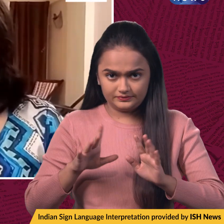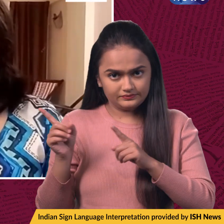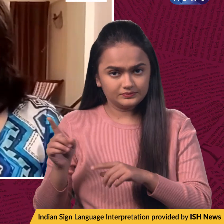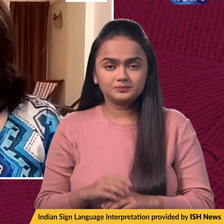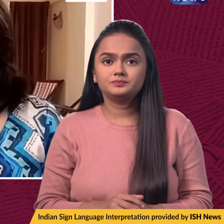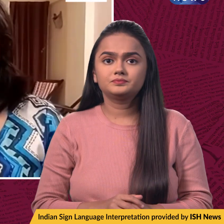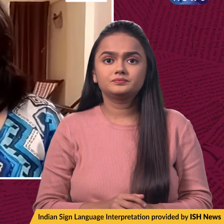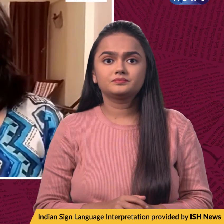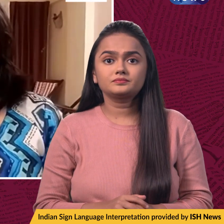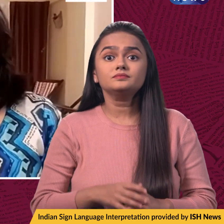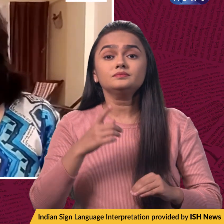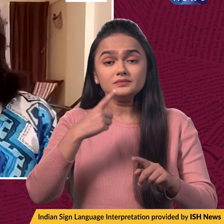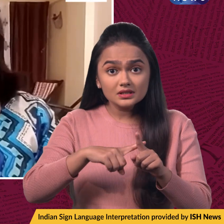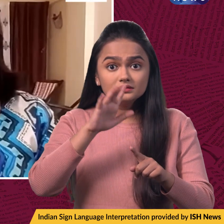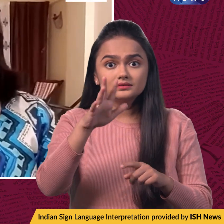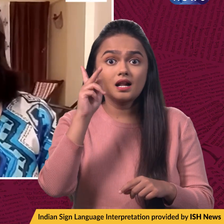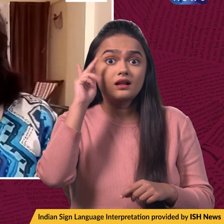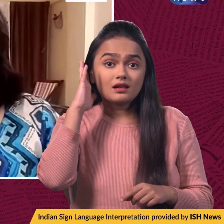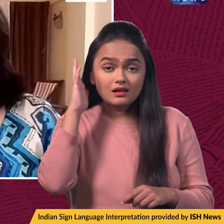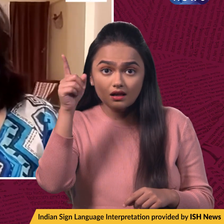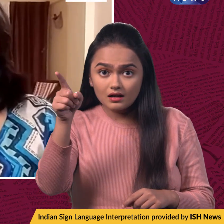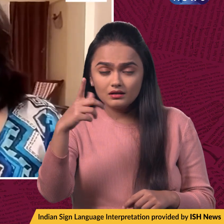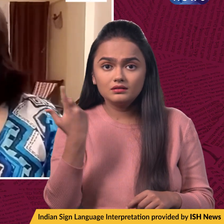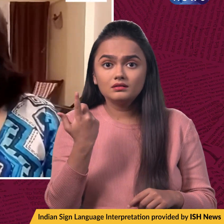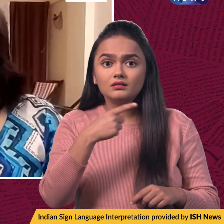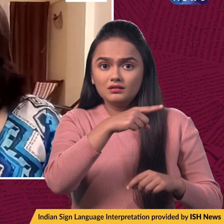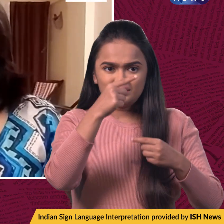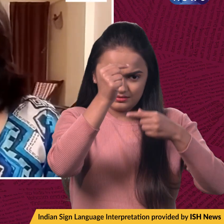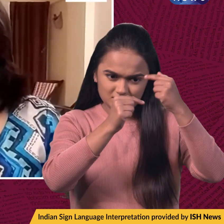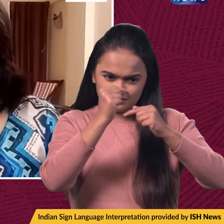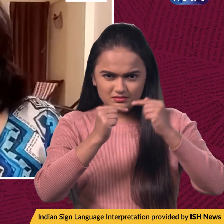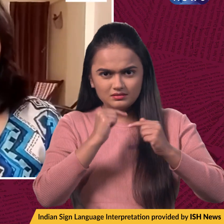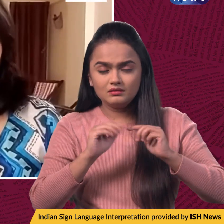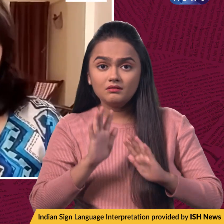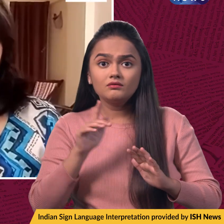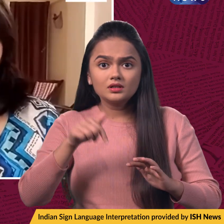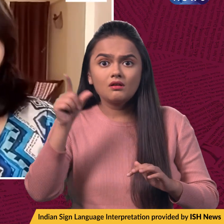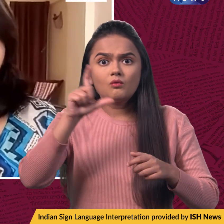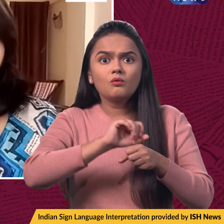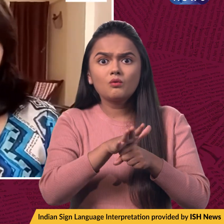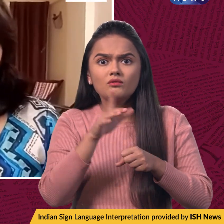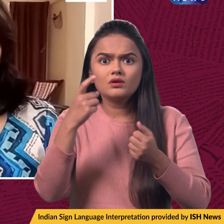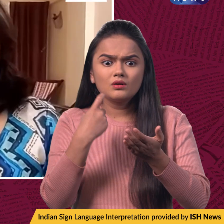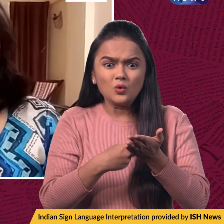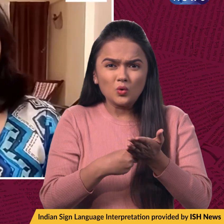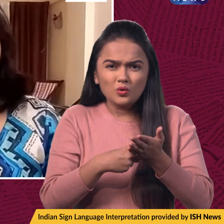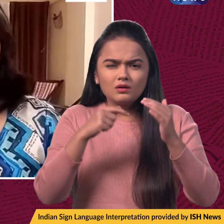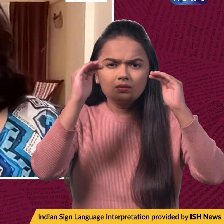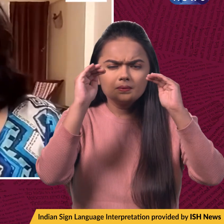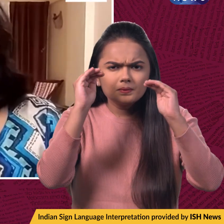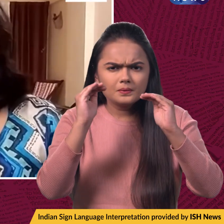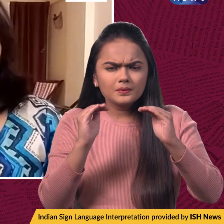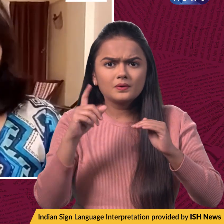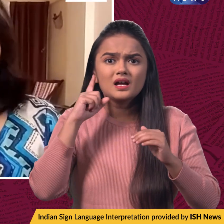hours. And Kerala has followed a list of other states who are now easing COVID restrictions.